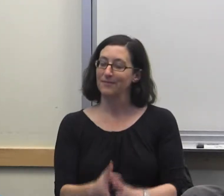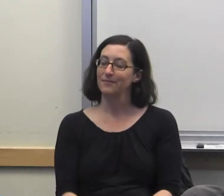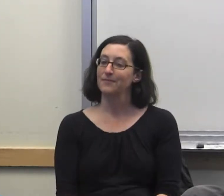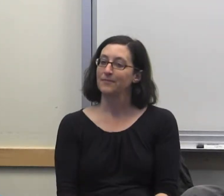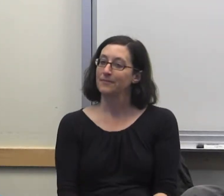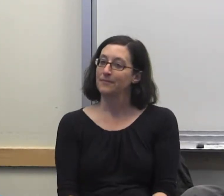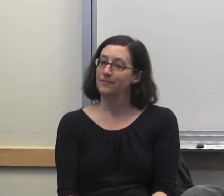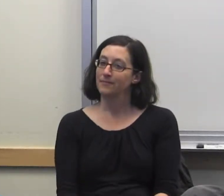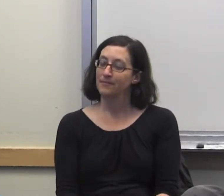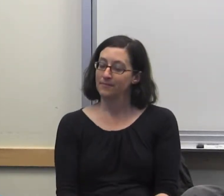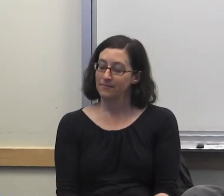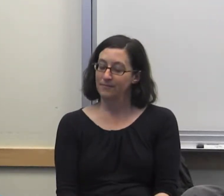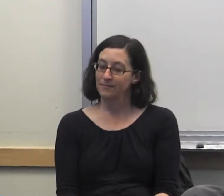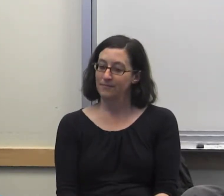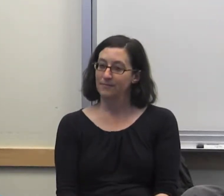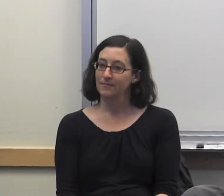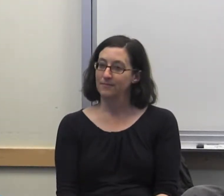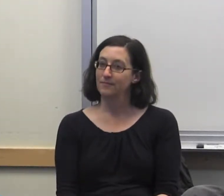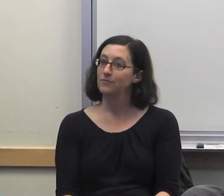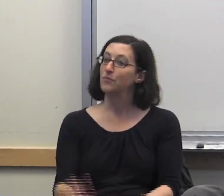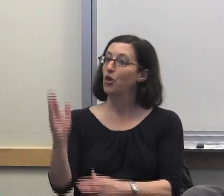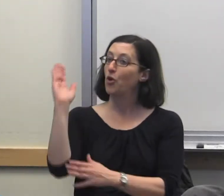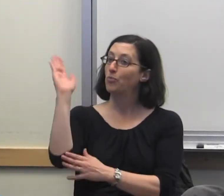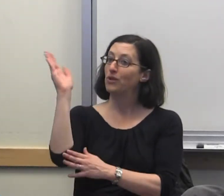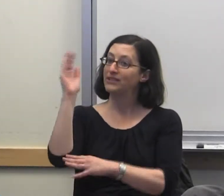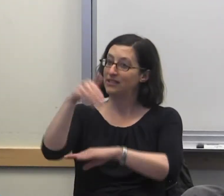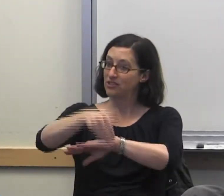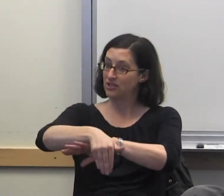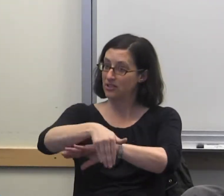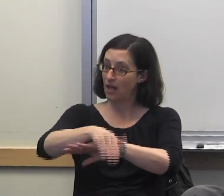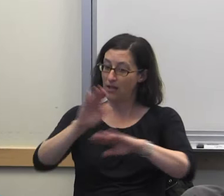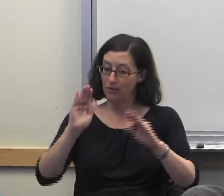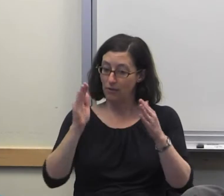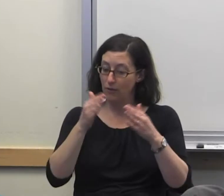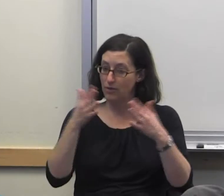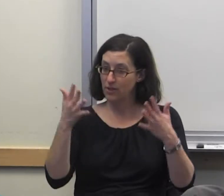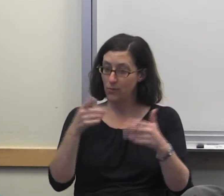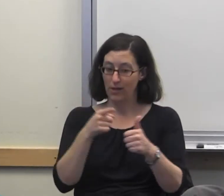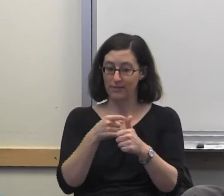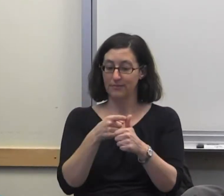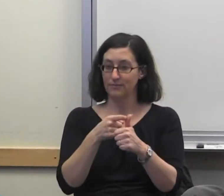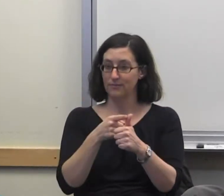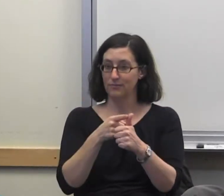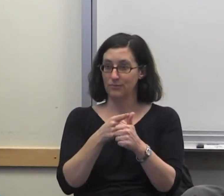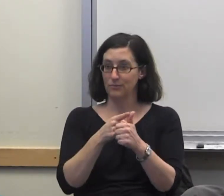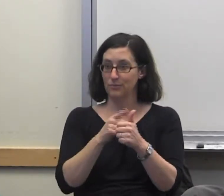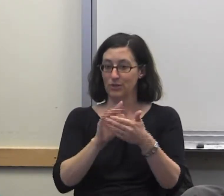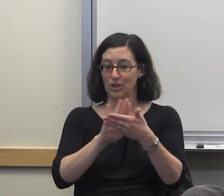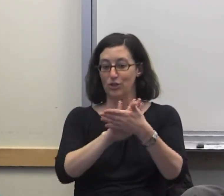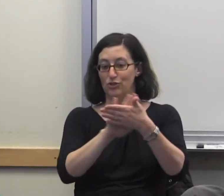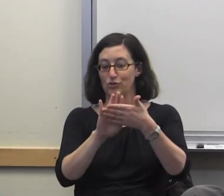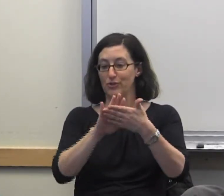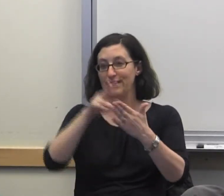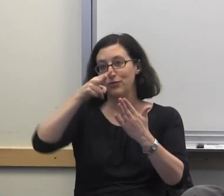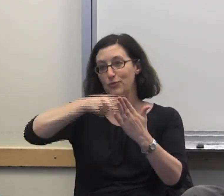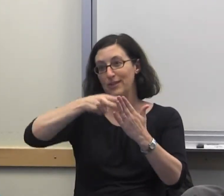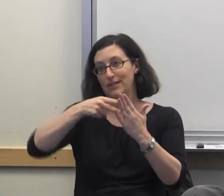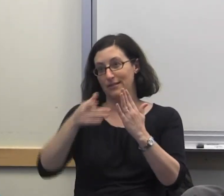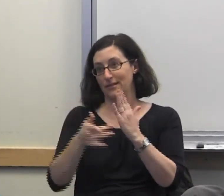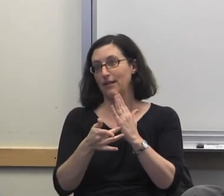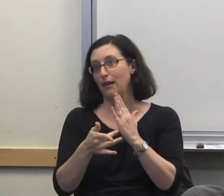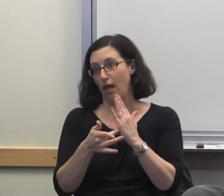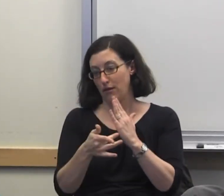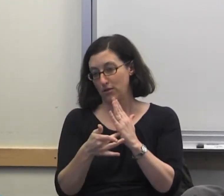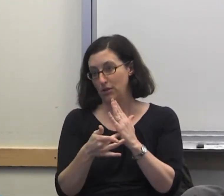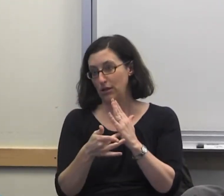So tonight's presentation is really going to focus specifically on screen reading technology. There are multiple types of